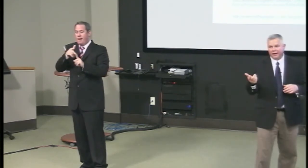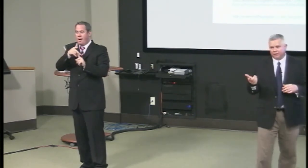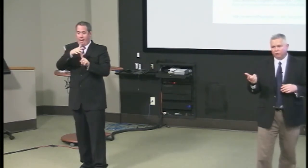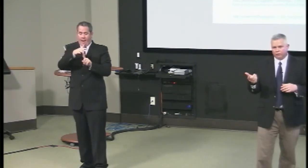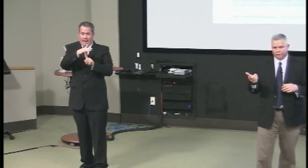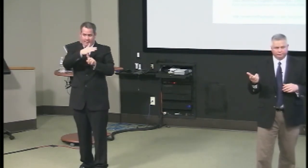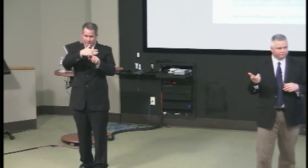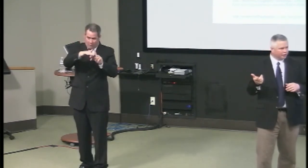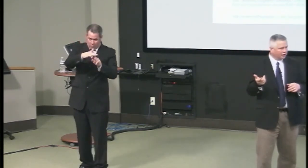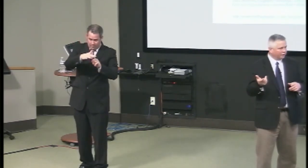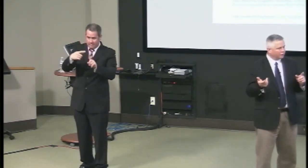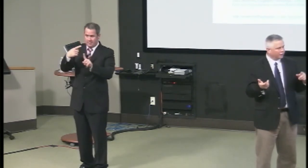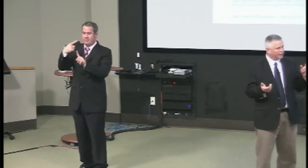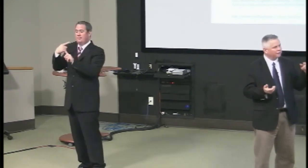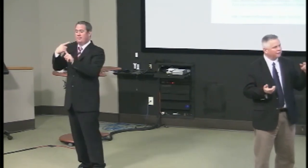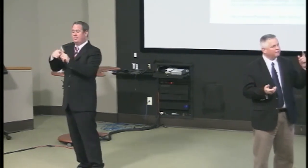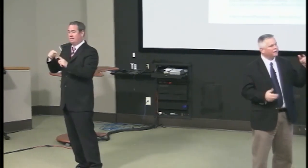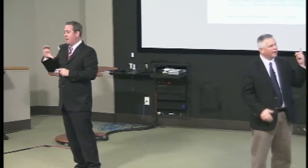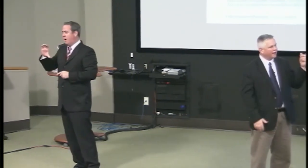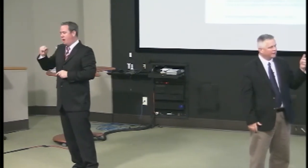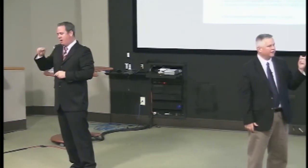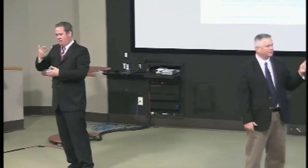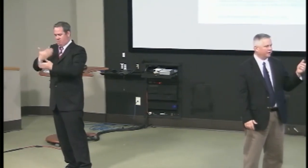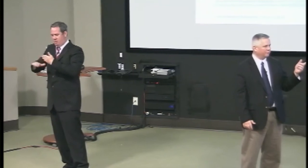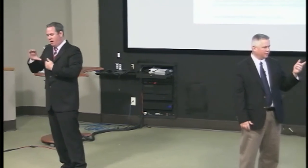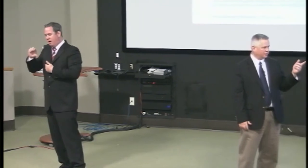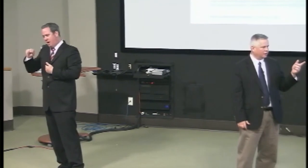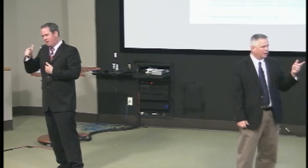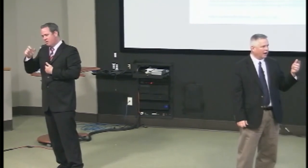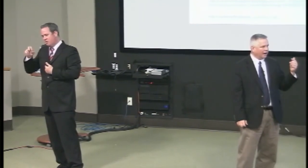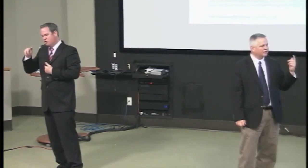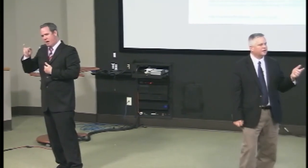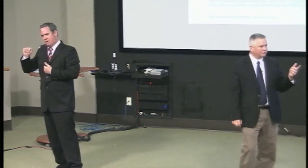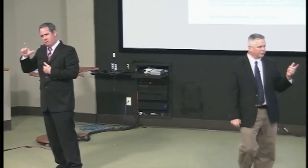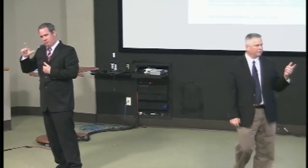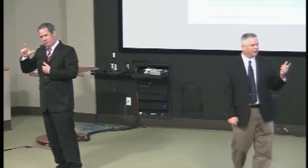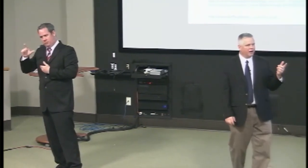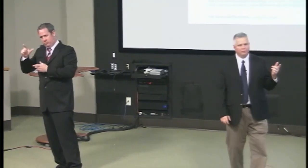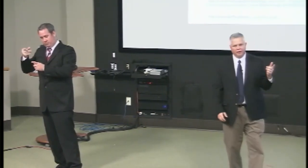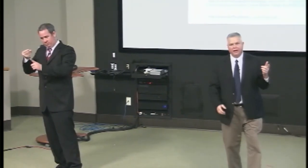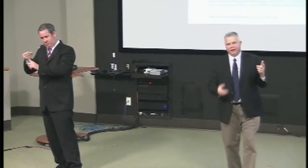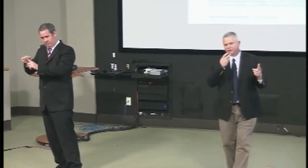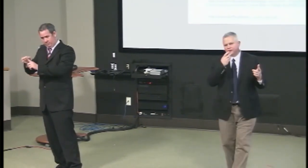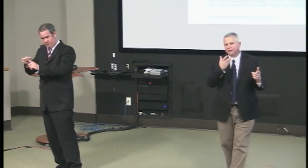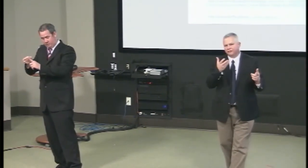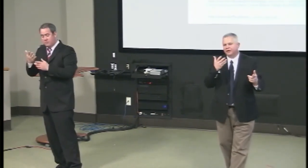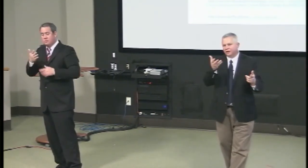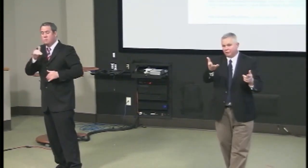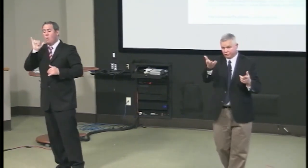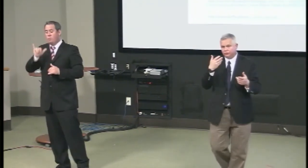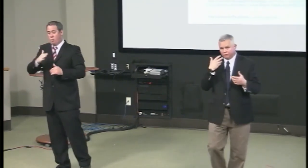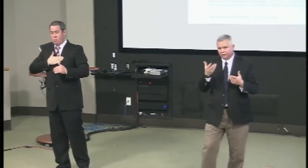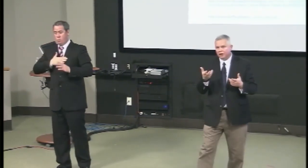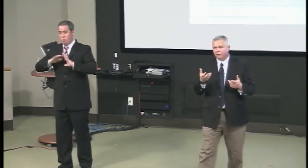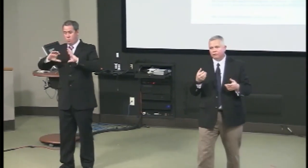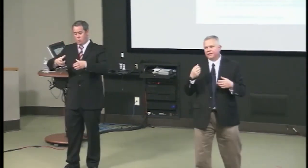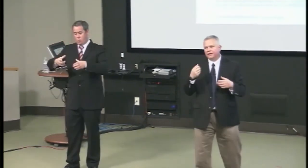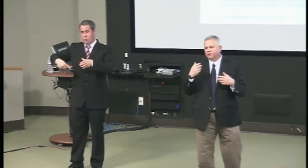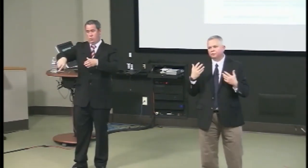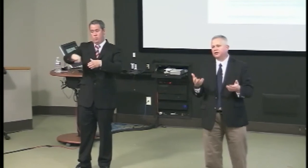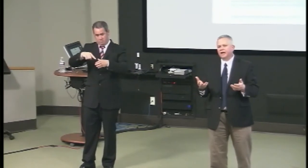lot of the kids in my cohort, they came from very high SES families, highly stimulative environment, and there are significant numbers who